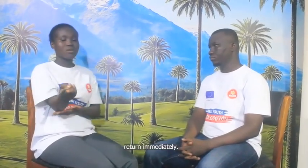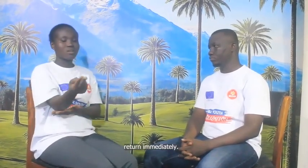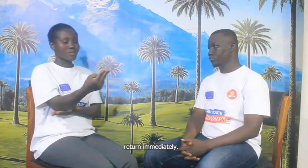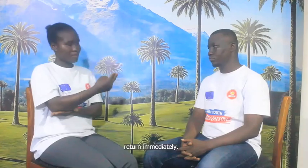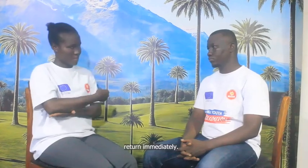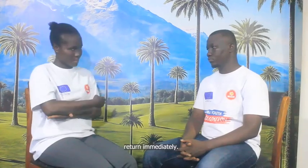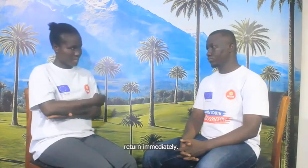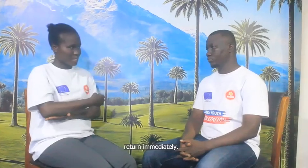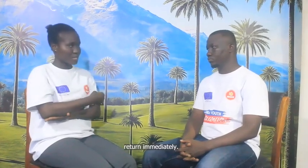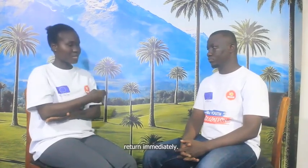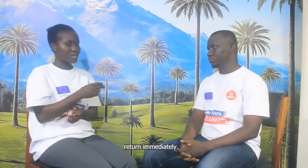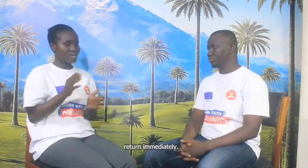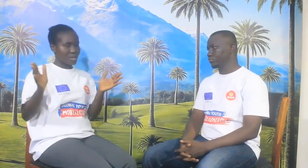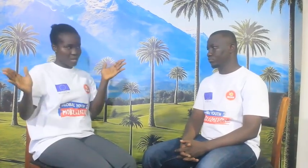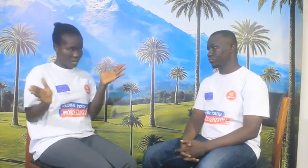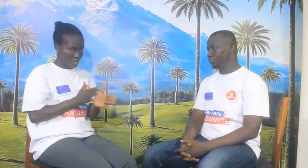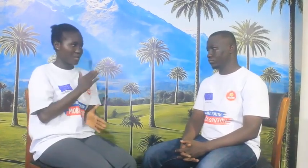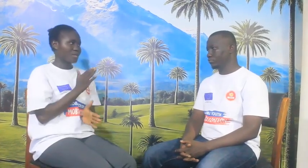return immediately.